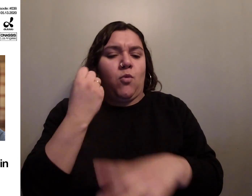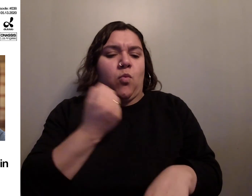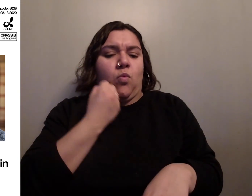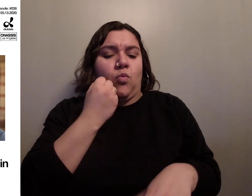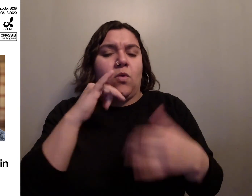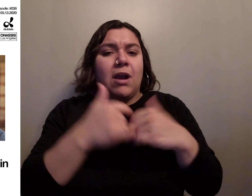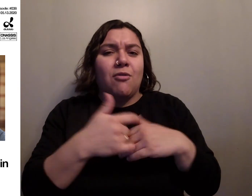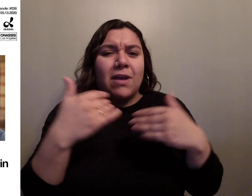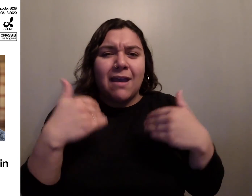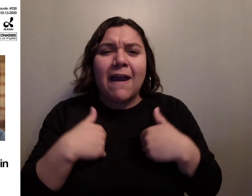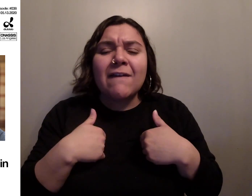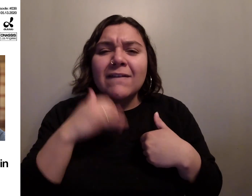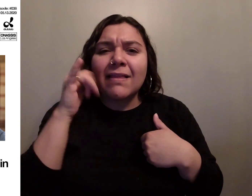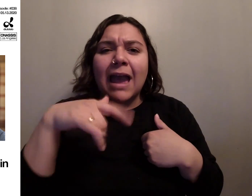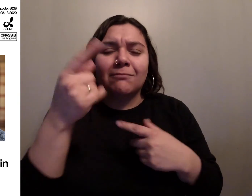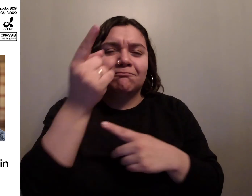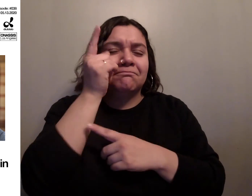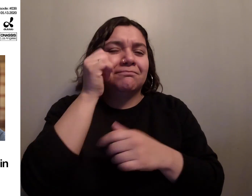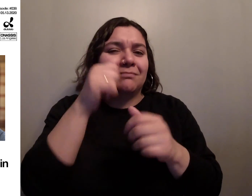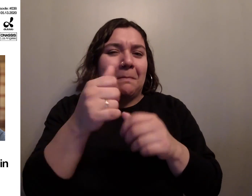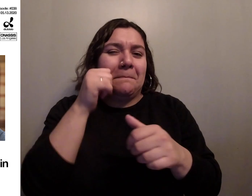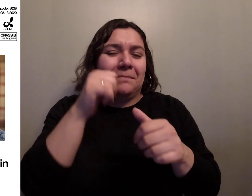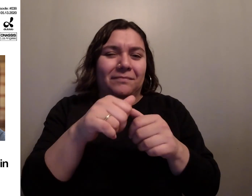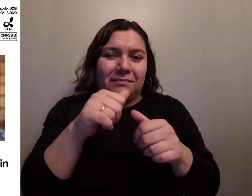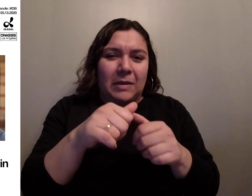that, how they possess that